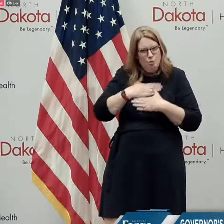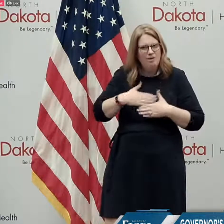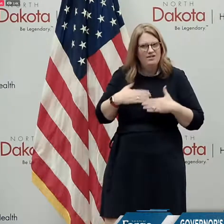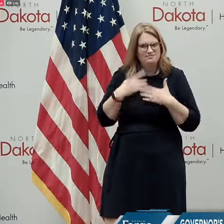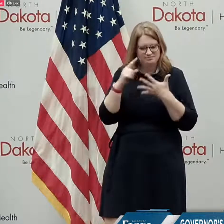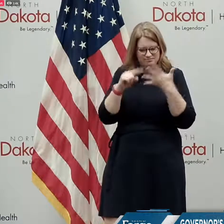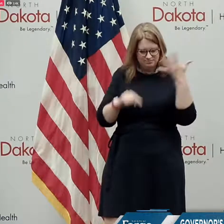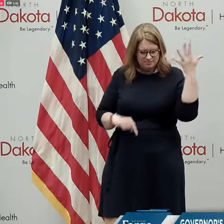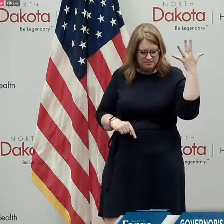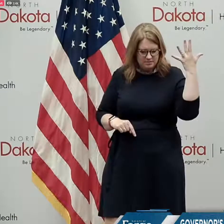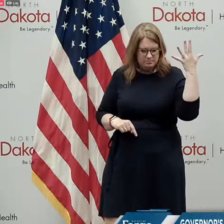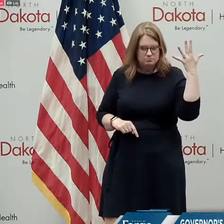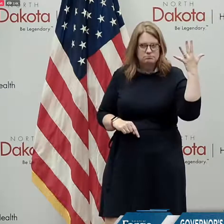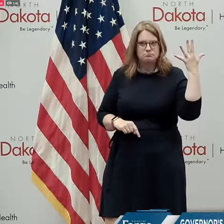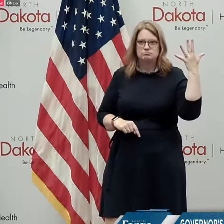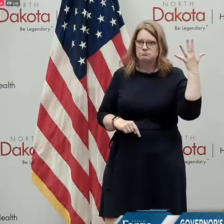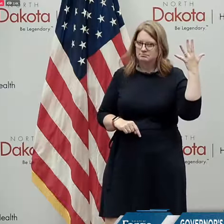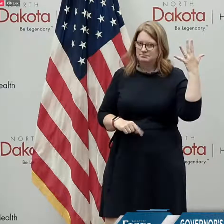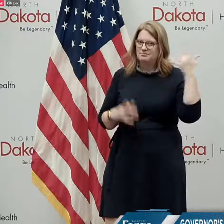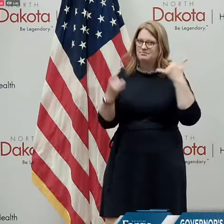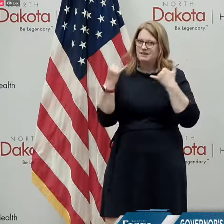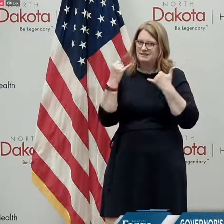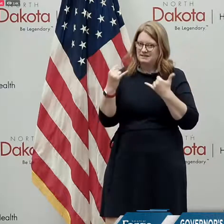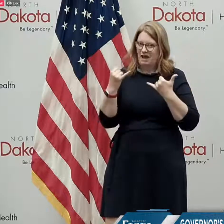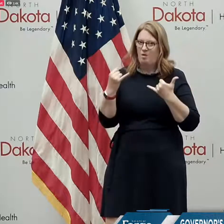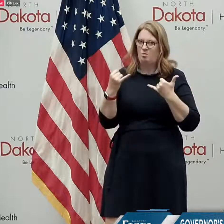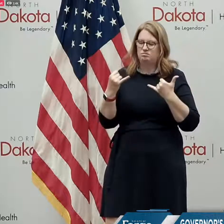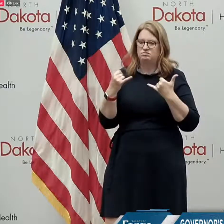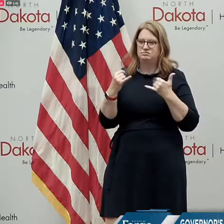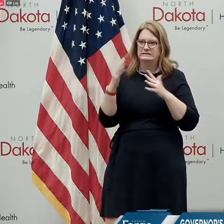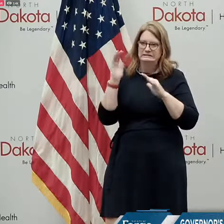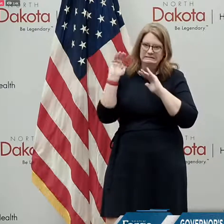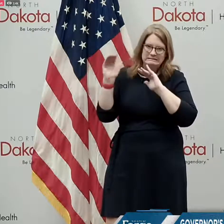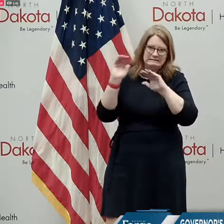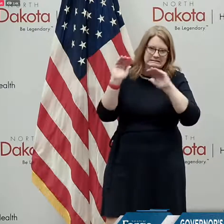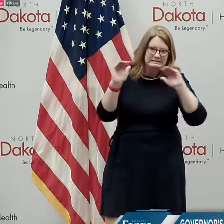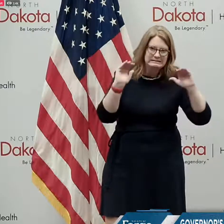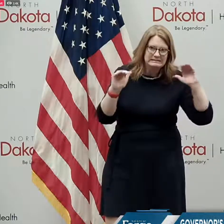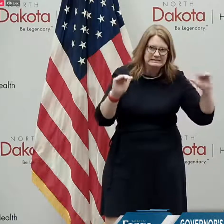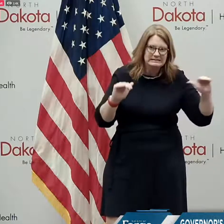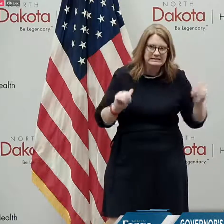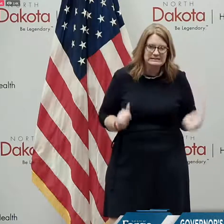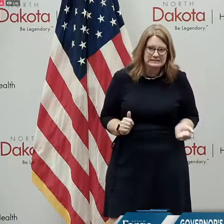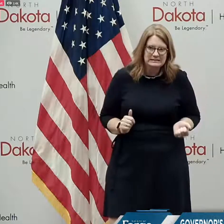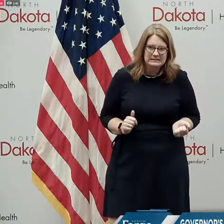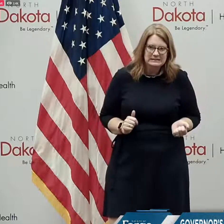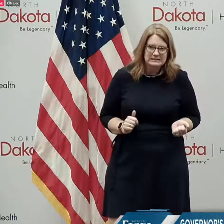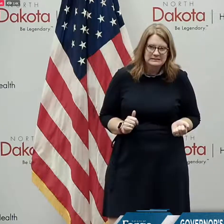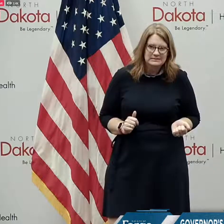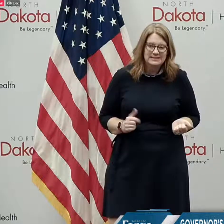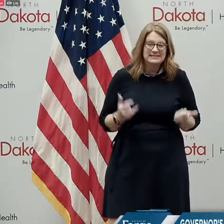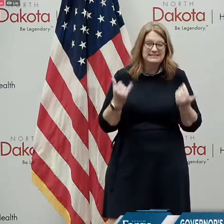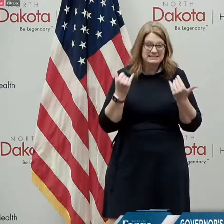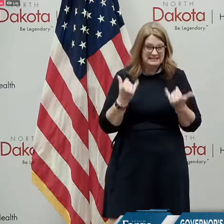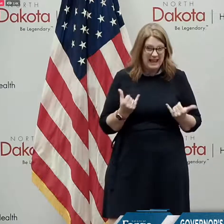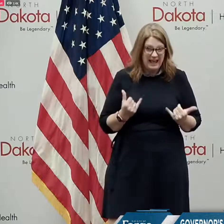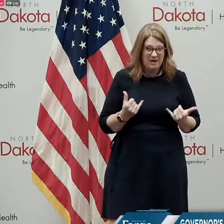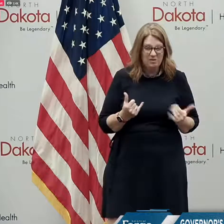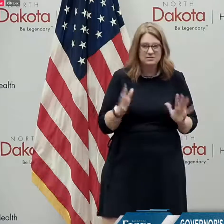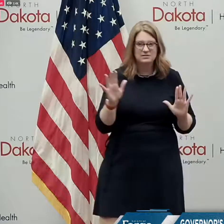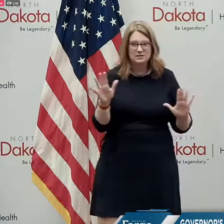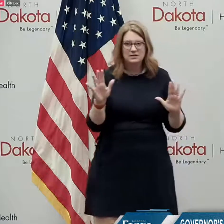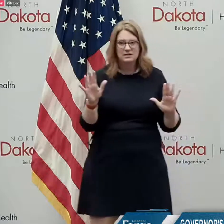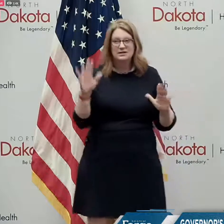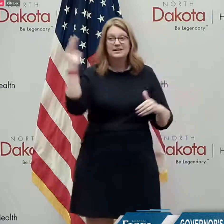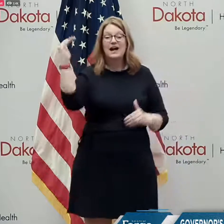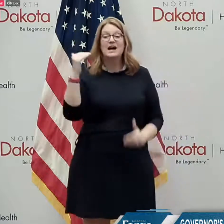But now I ask you, that at this point in time, can we as